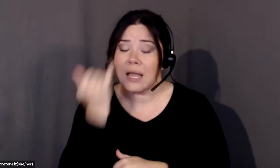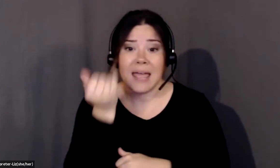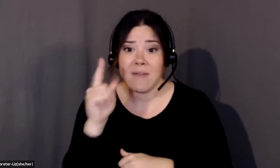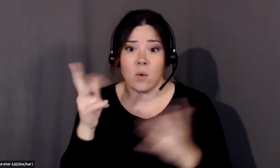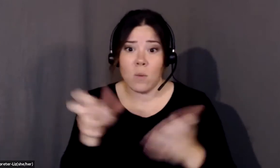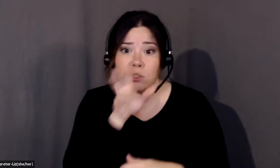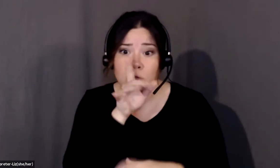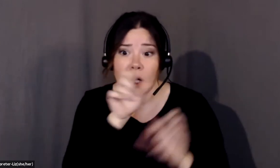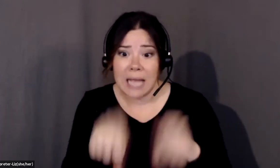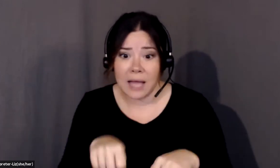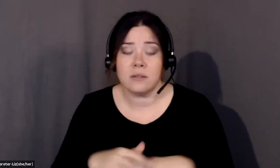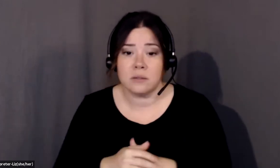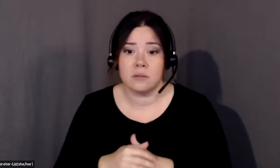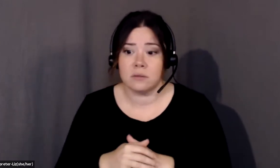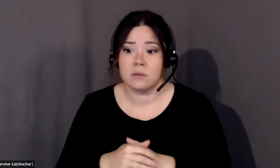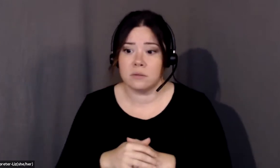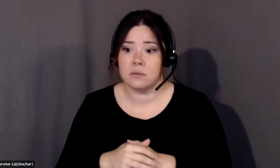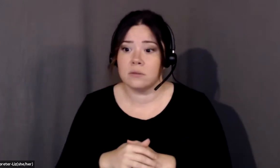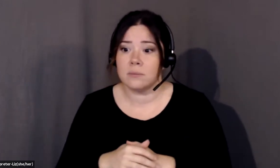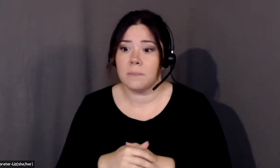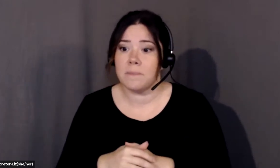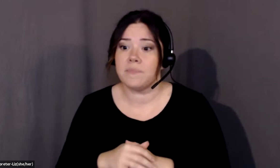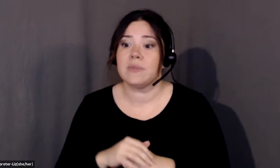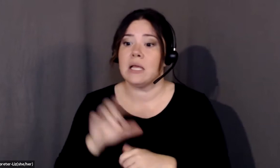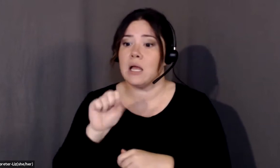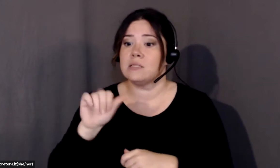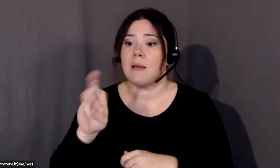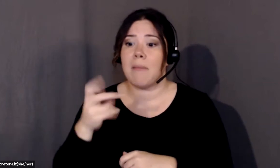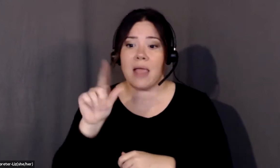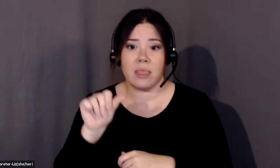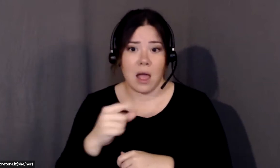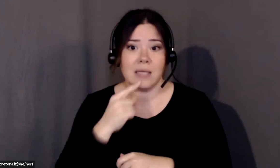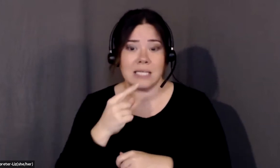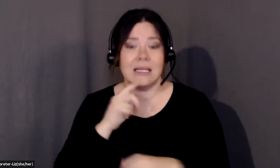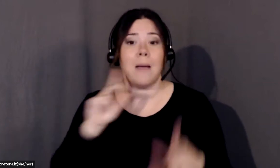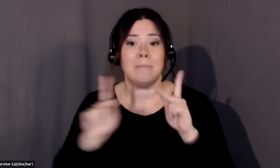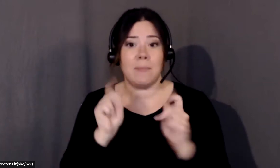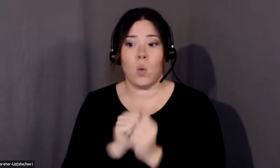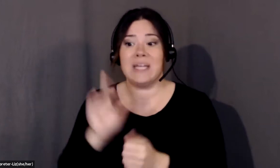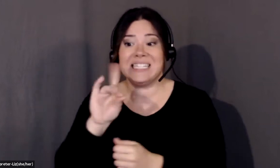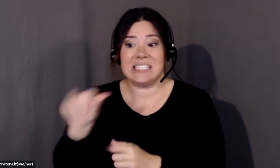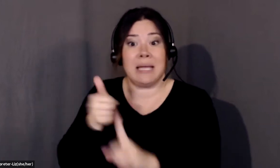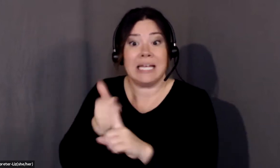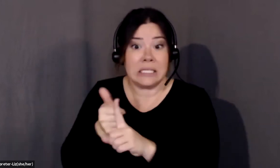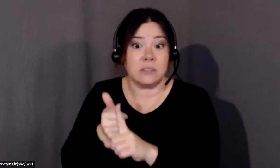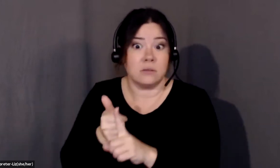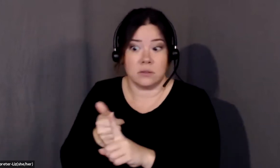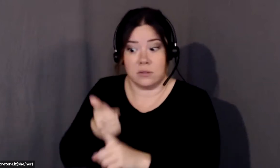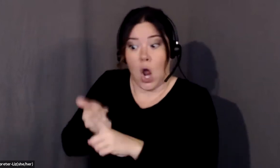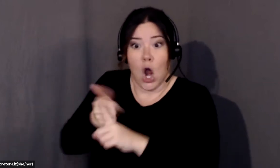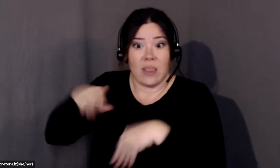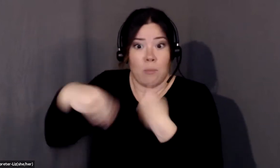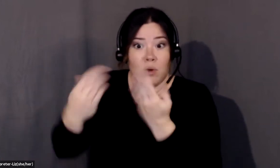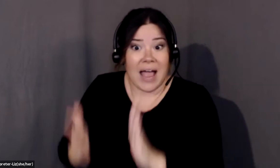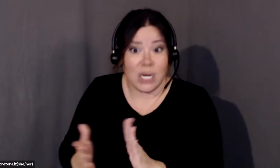feel free. We'd love to hear from you. Samantha says people with disabilities are the providers. Woohoo! Great